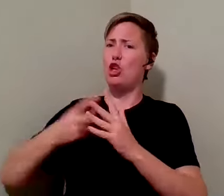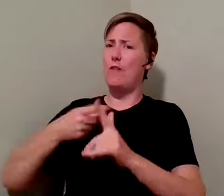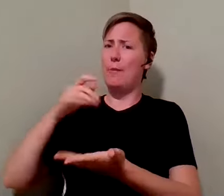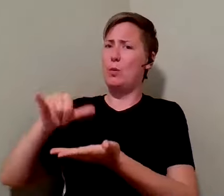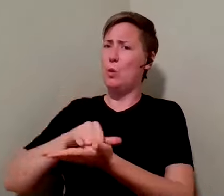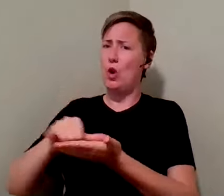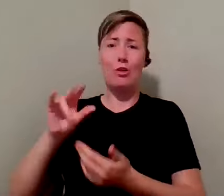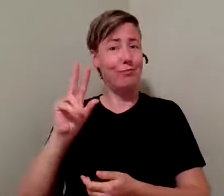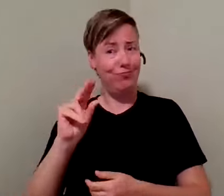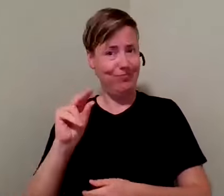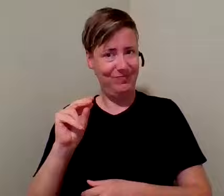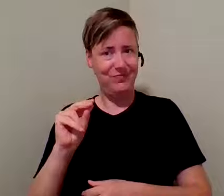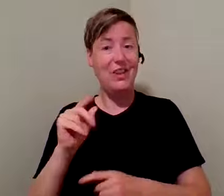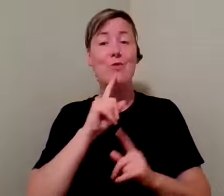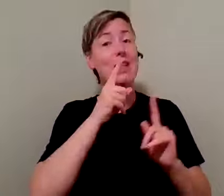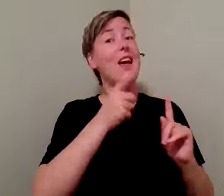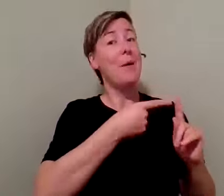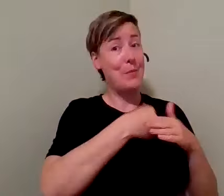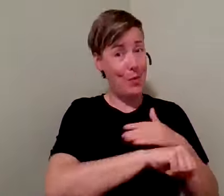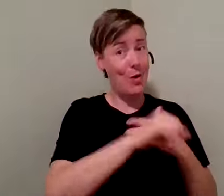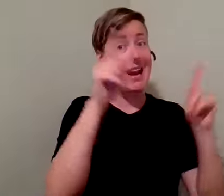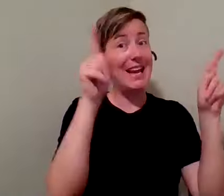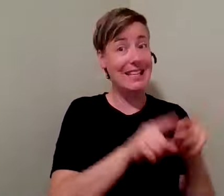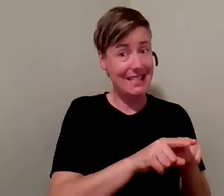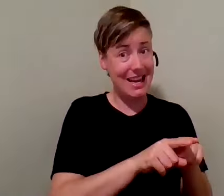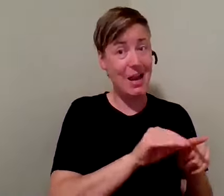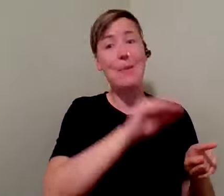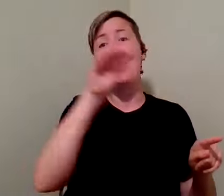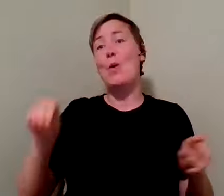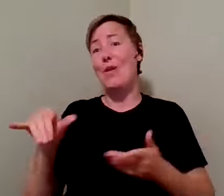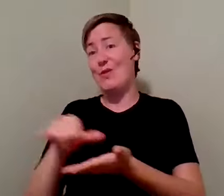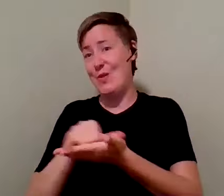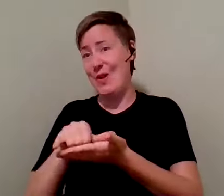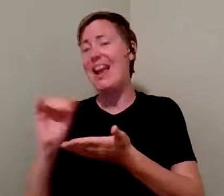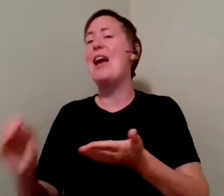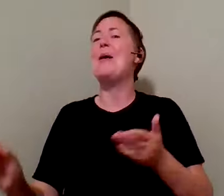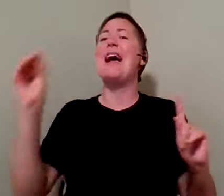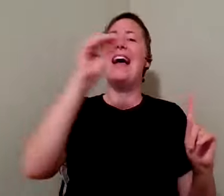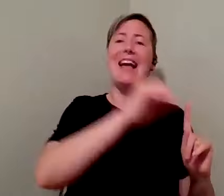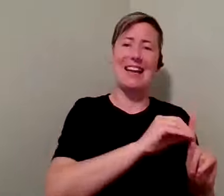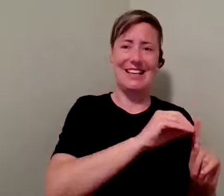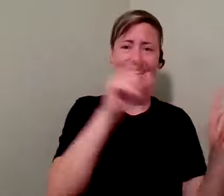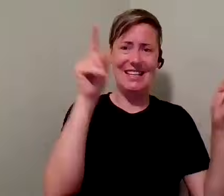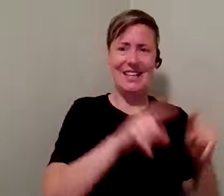I was originally from India and then from New York, and now I'm back in India. So I don't know whether I'm coming or going myself.